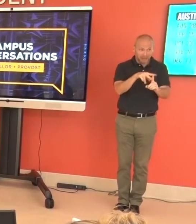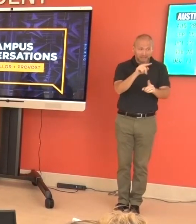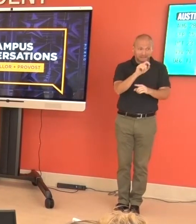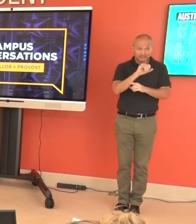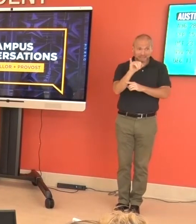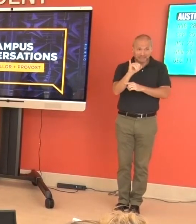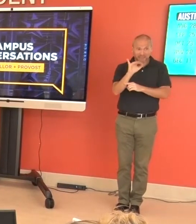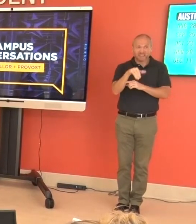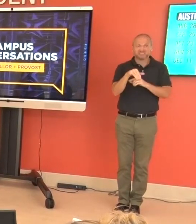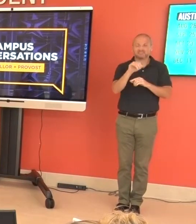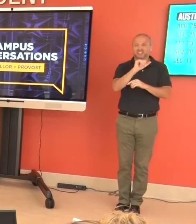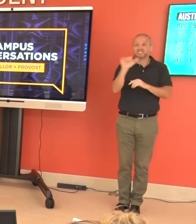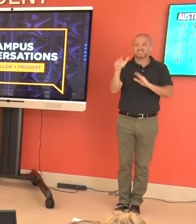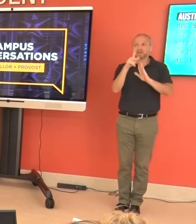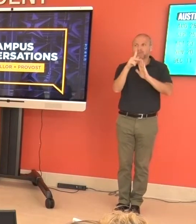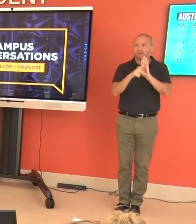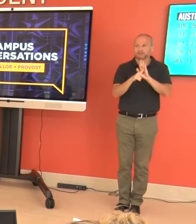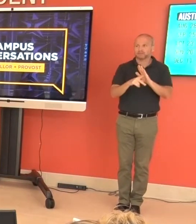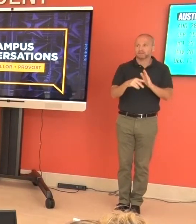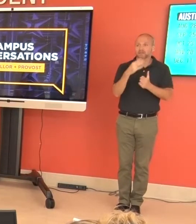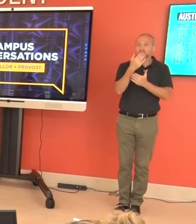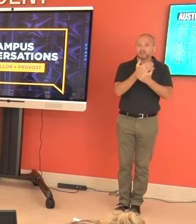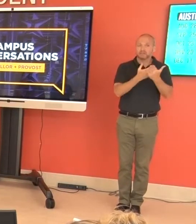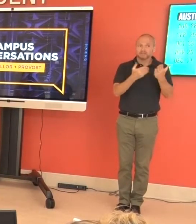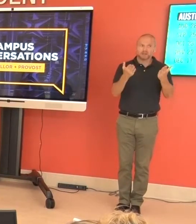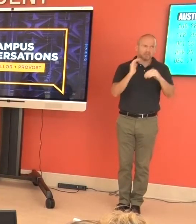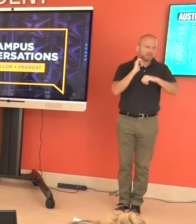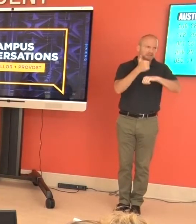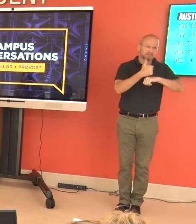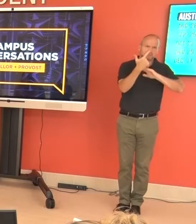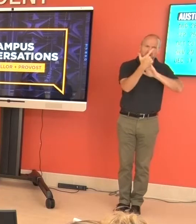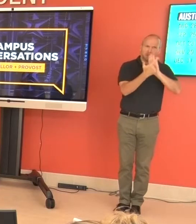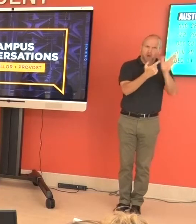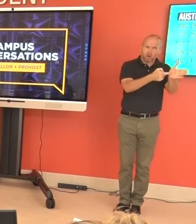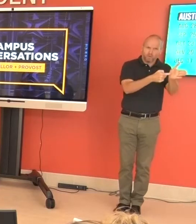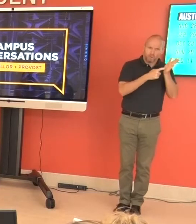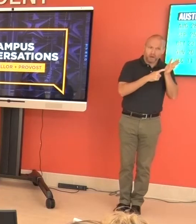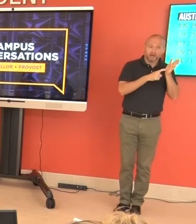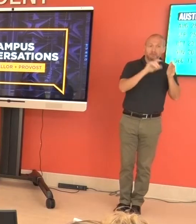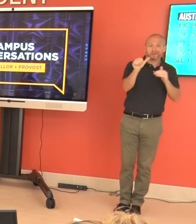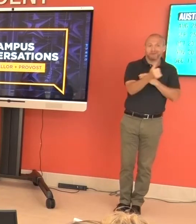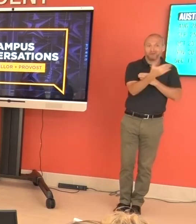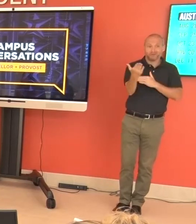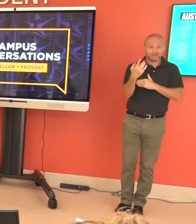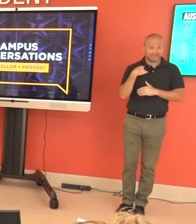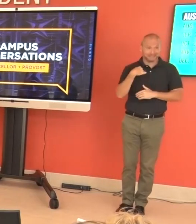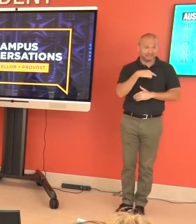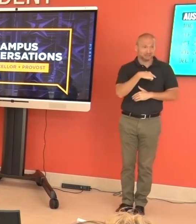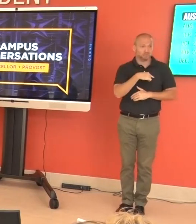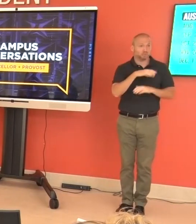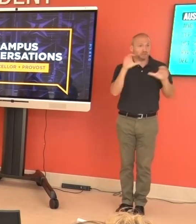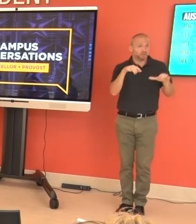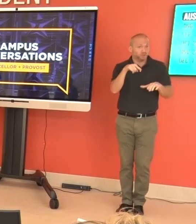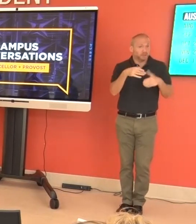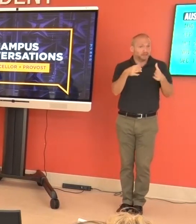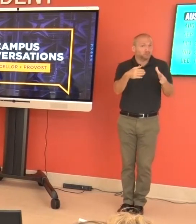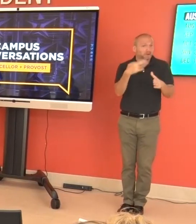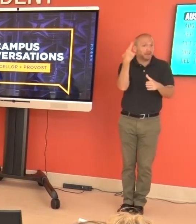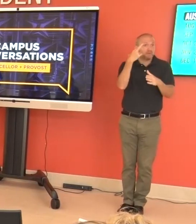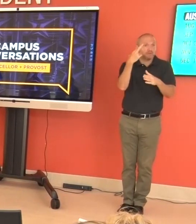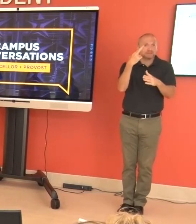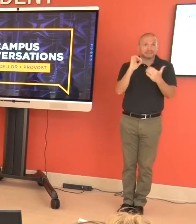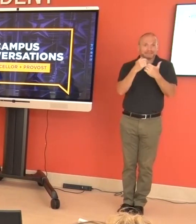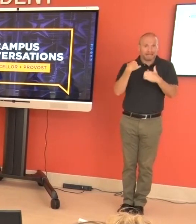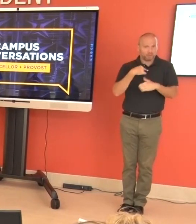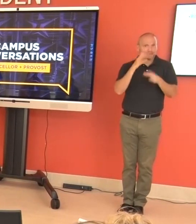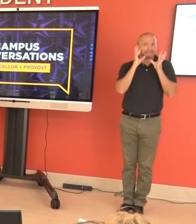policy. You know, there are some things that are codified by state laws, but then there are other things that we do it this way because this is how we do